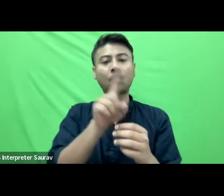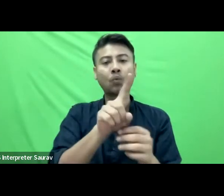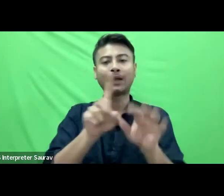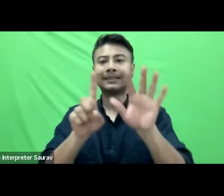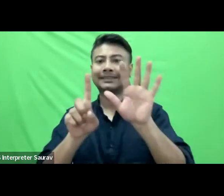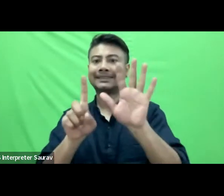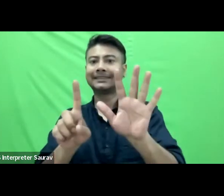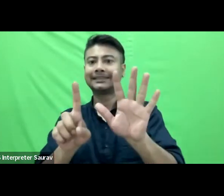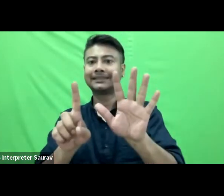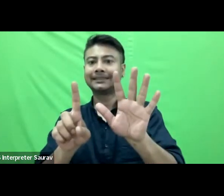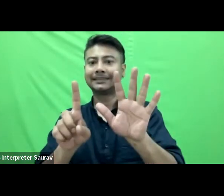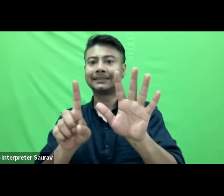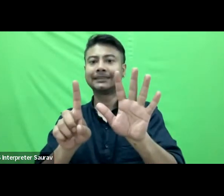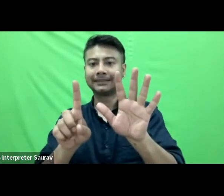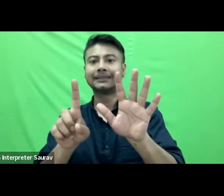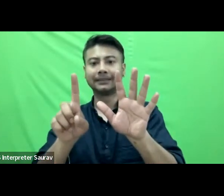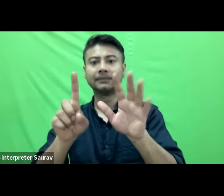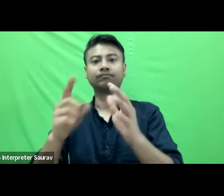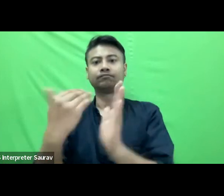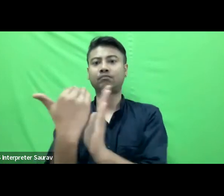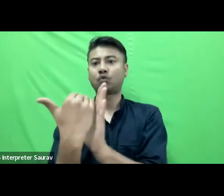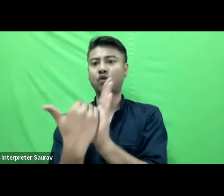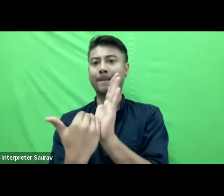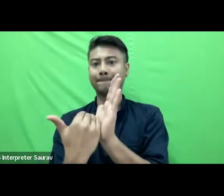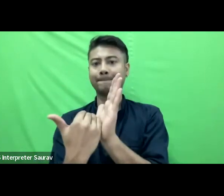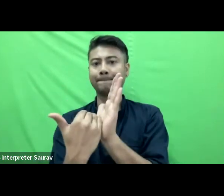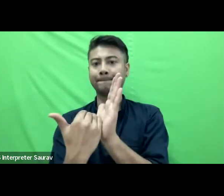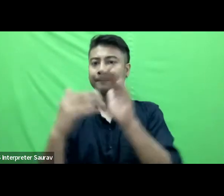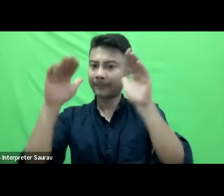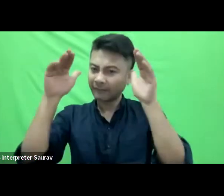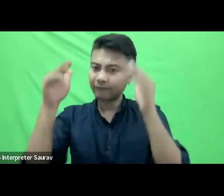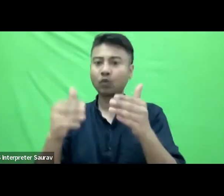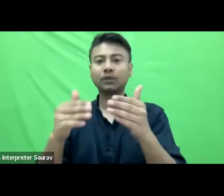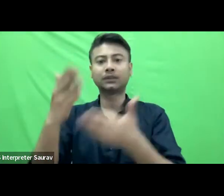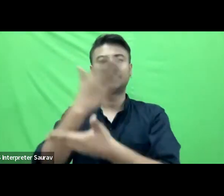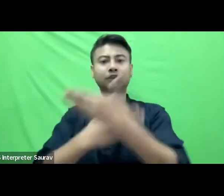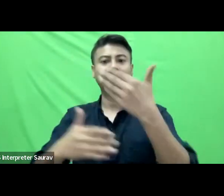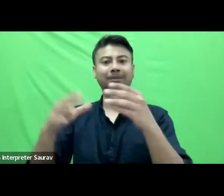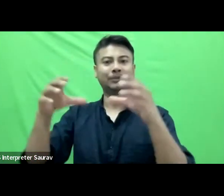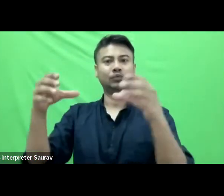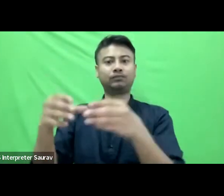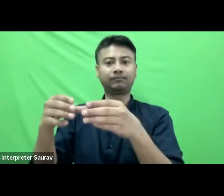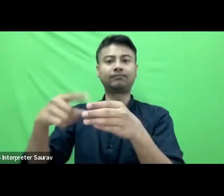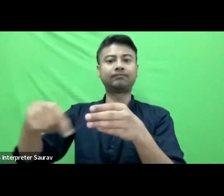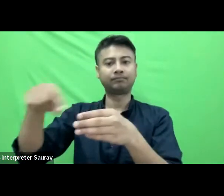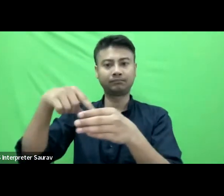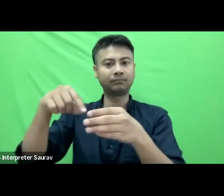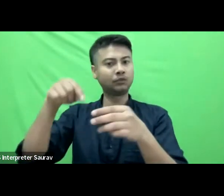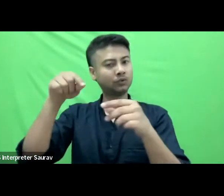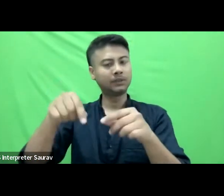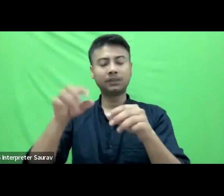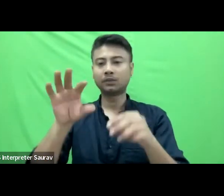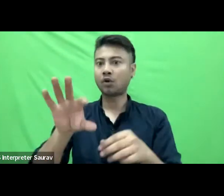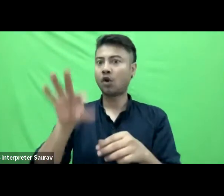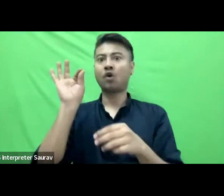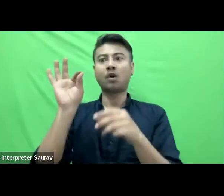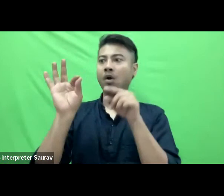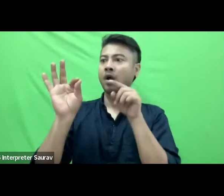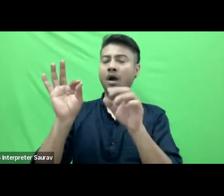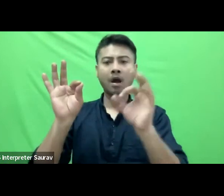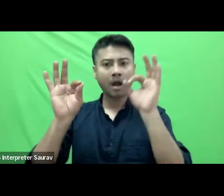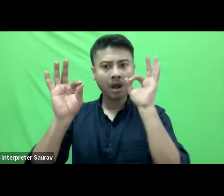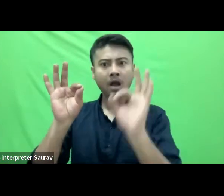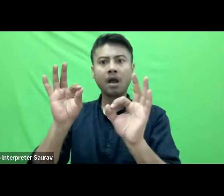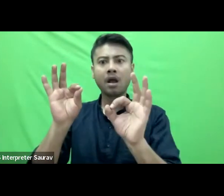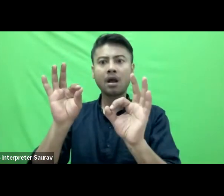Disabilities. So I think this is really truly a great opportunity, and we hope that we can all use this opportunity to